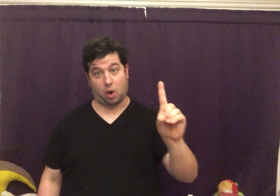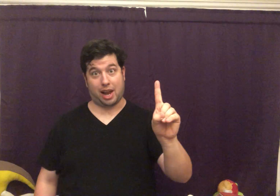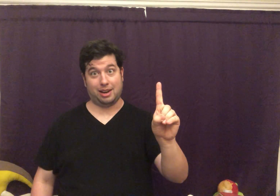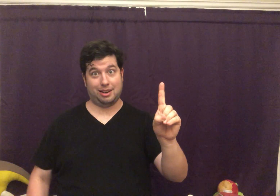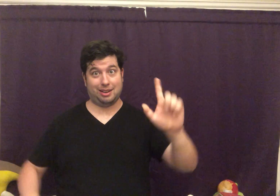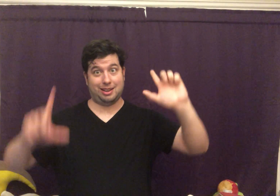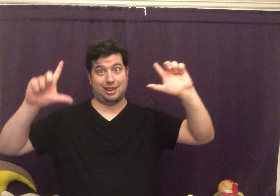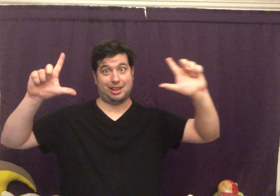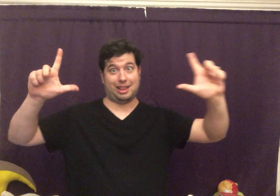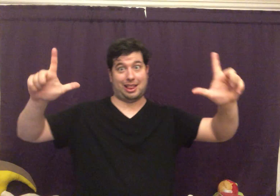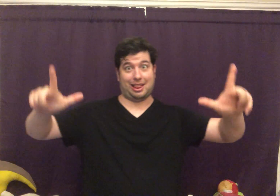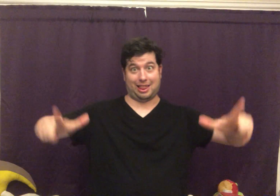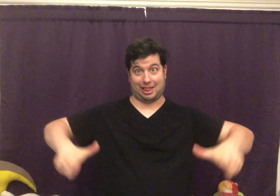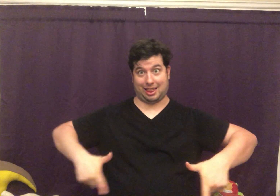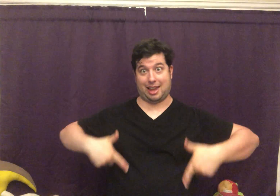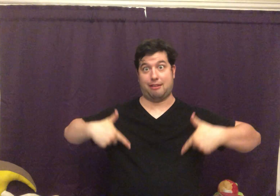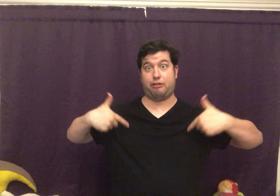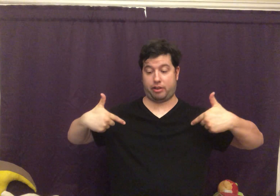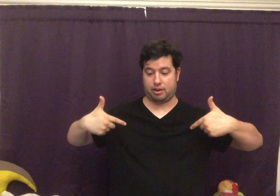One, live,